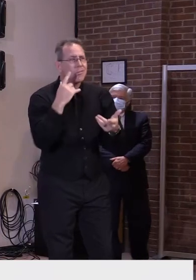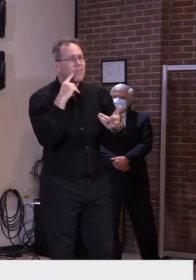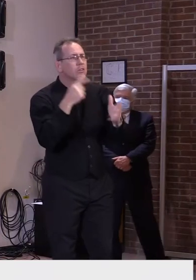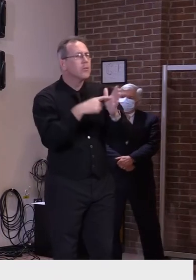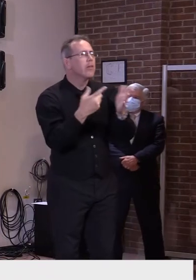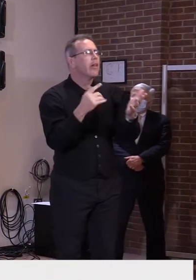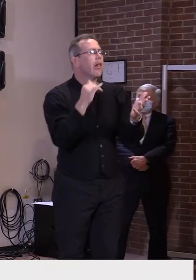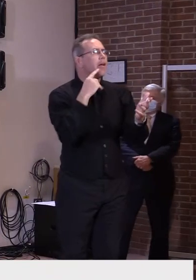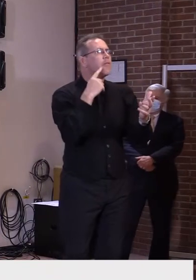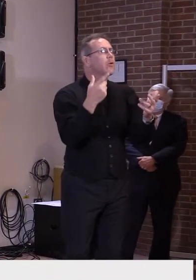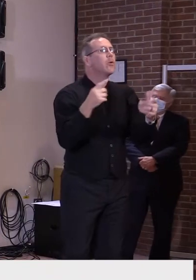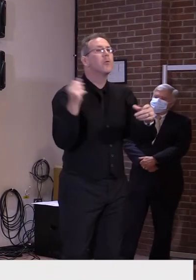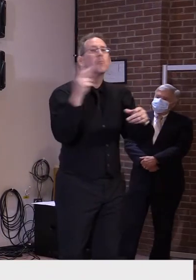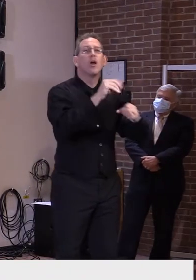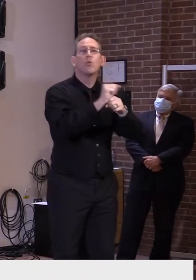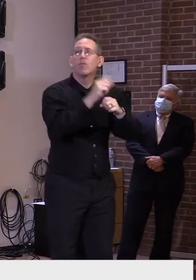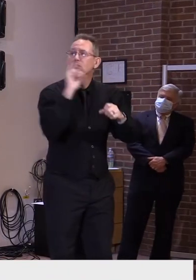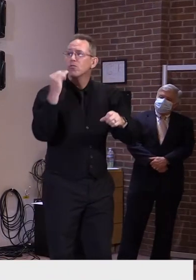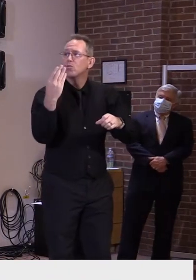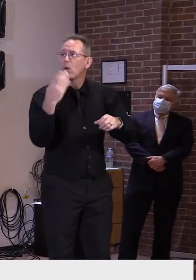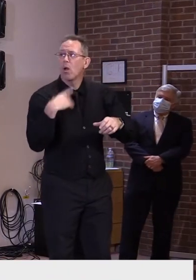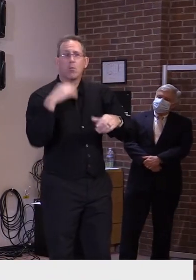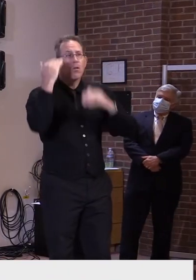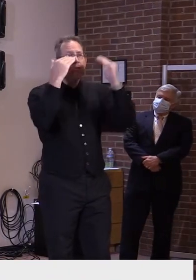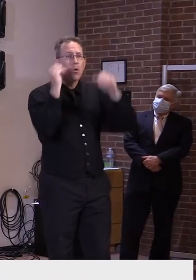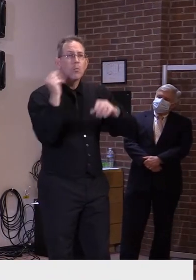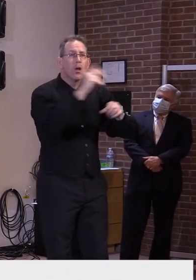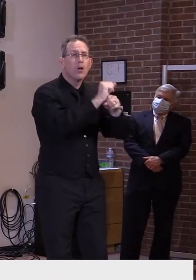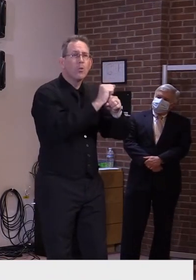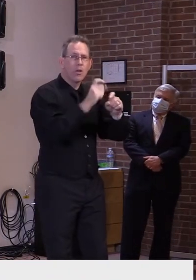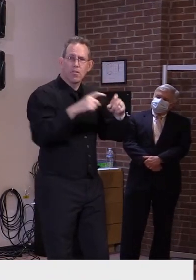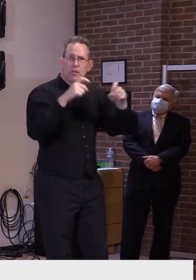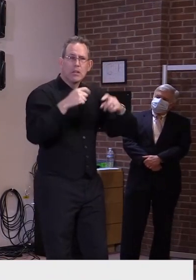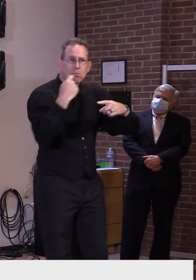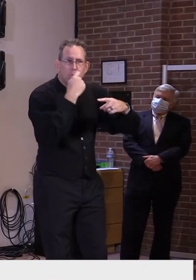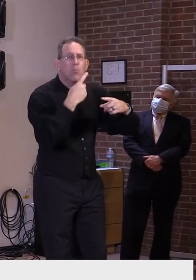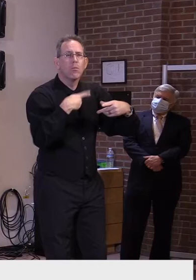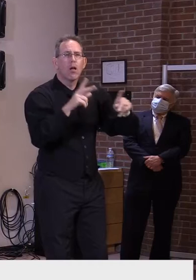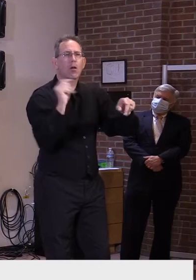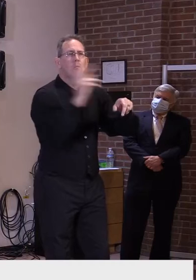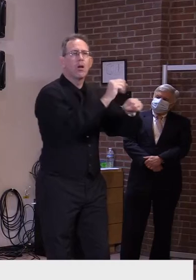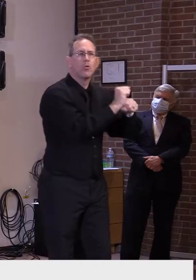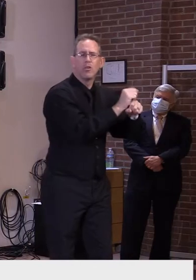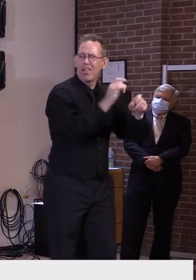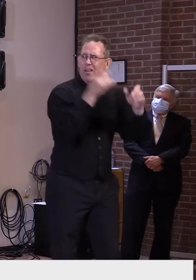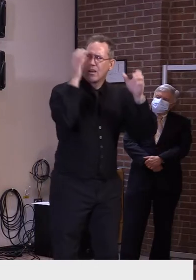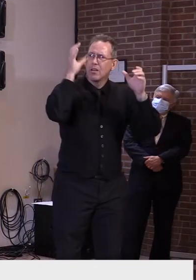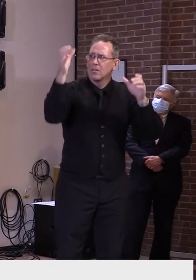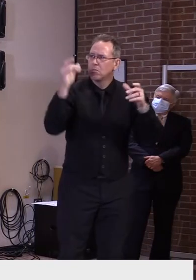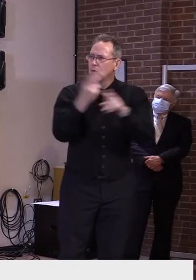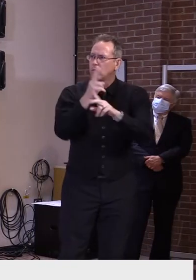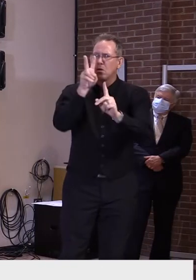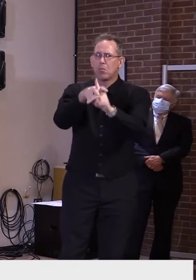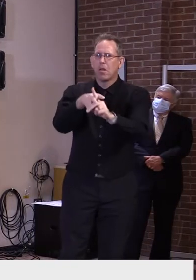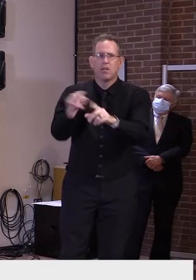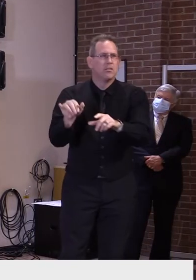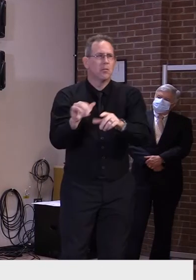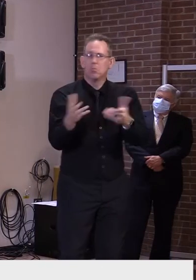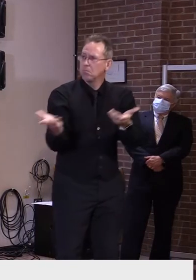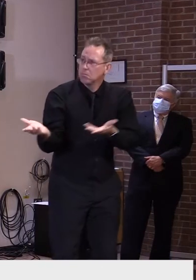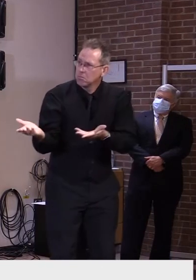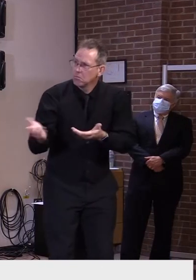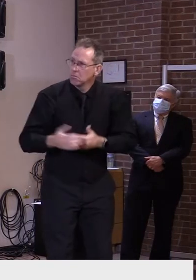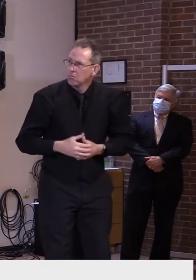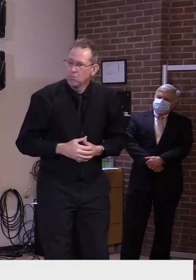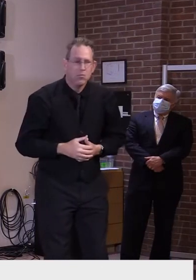work. Is that something you see in the future? Yeah. In fact, I mentioned that in my remarks, that I think this is the future. I